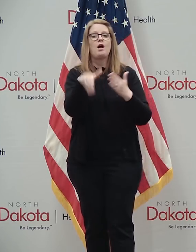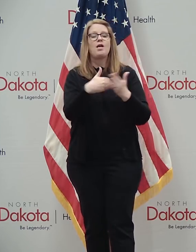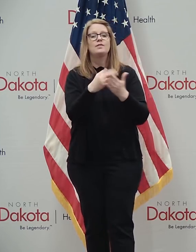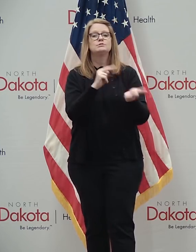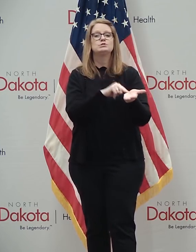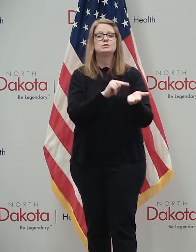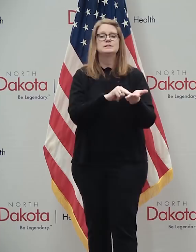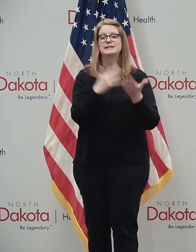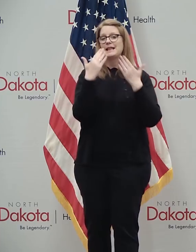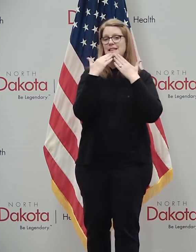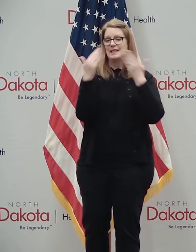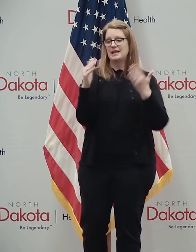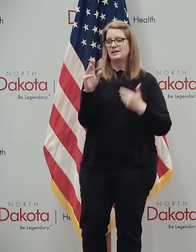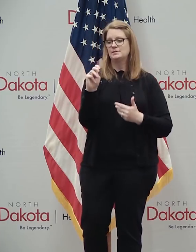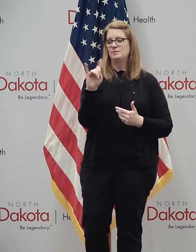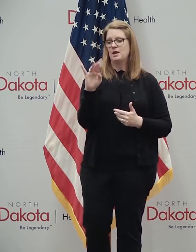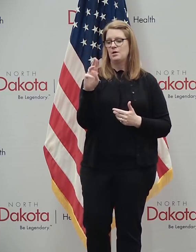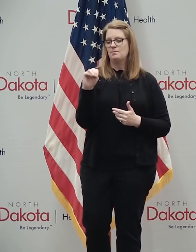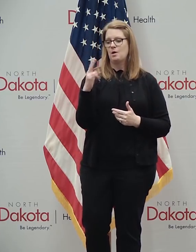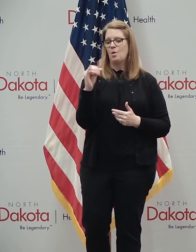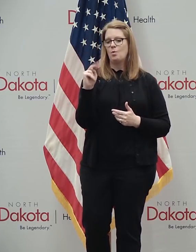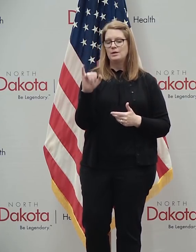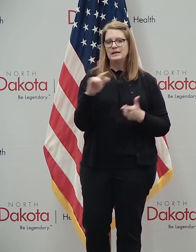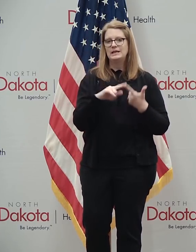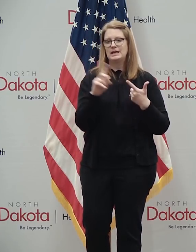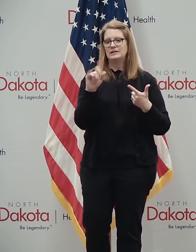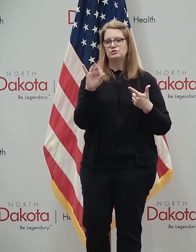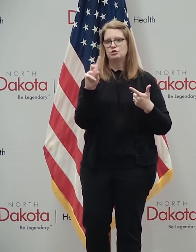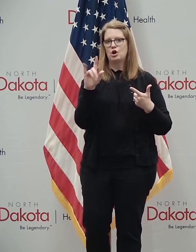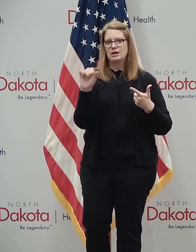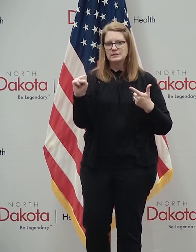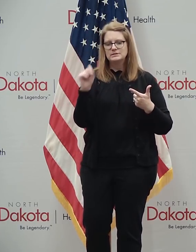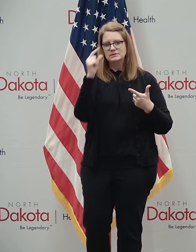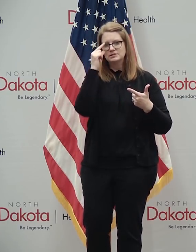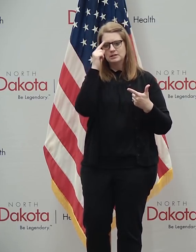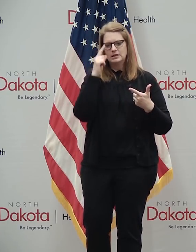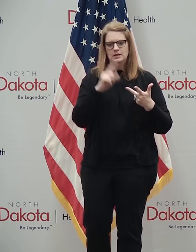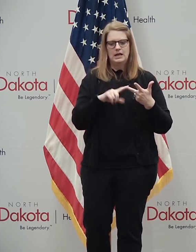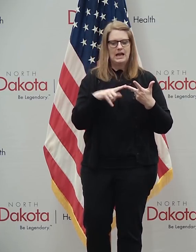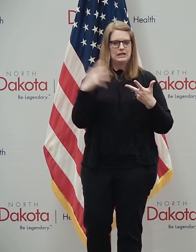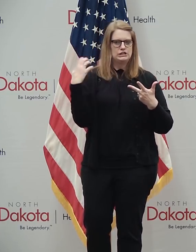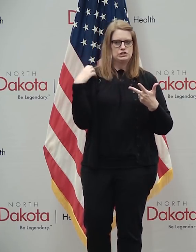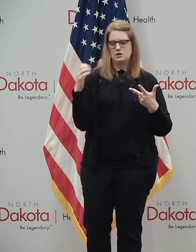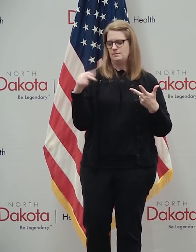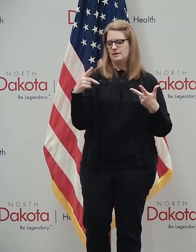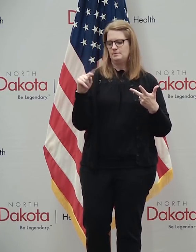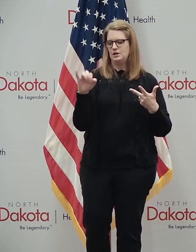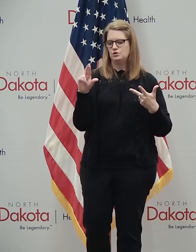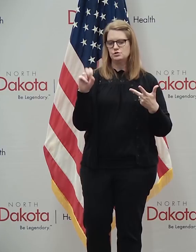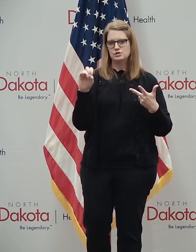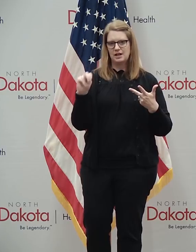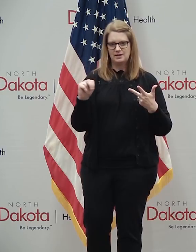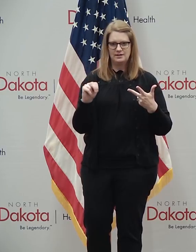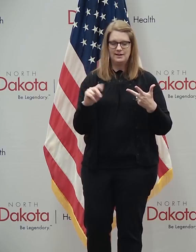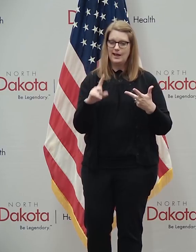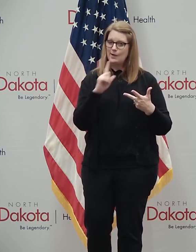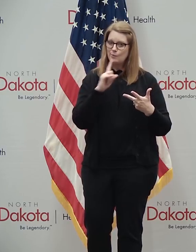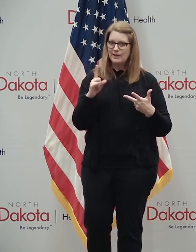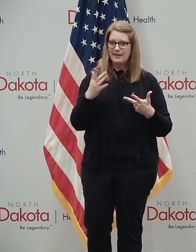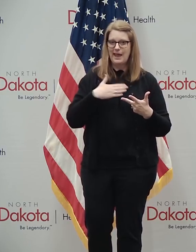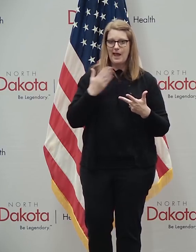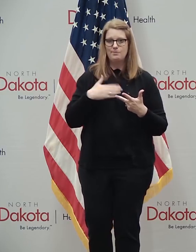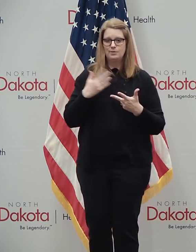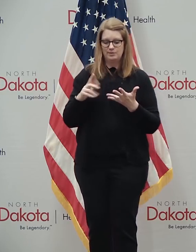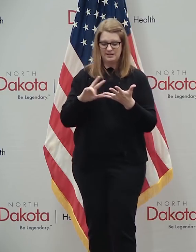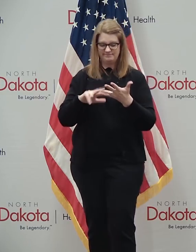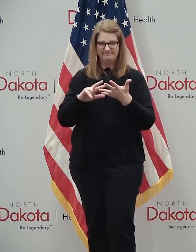you, Mayors Mahoney and Dardis and Chairman Peterson. And great news that we've got additional